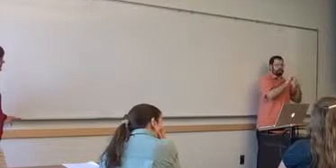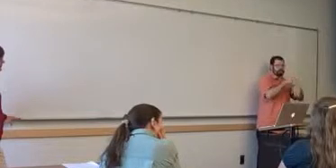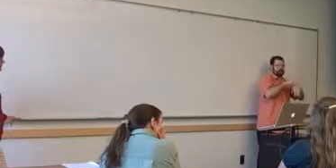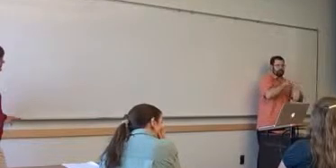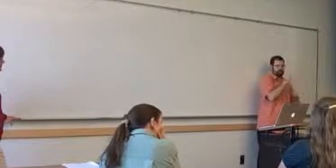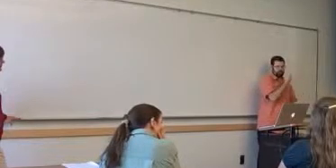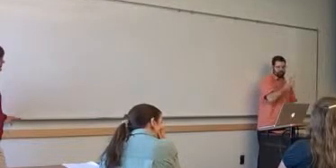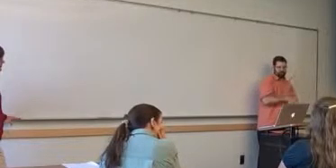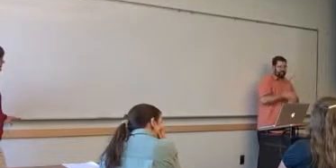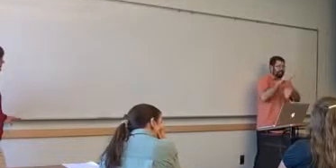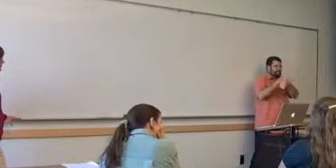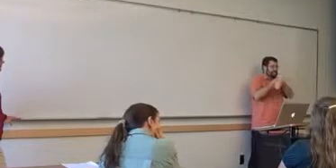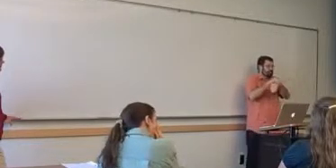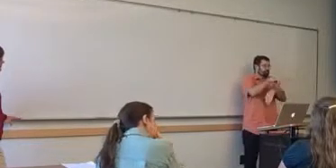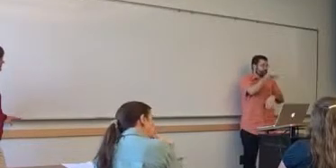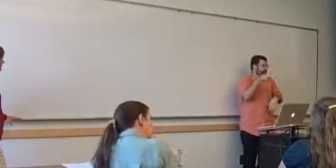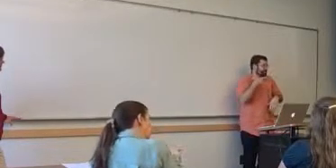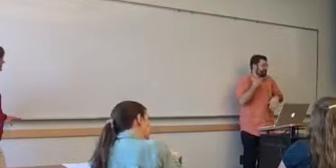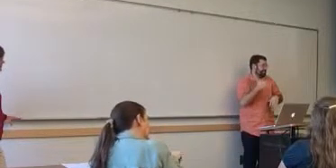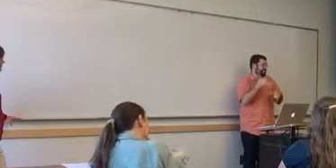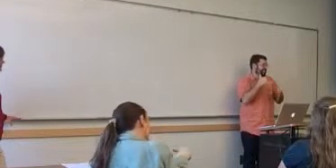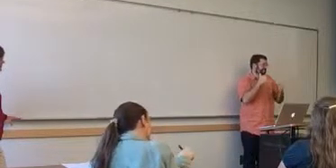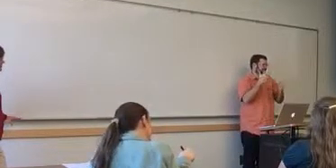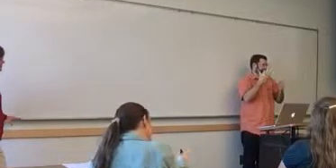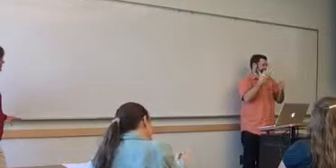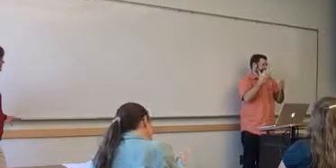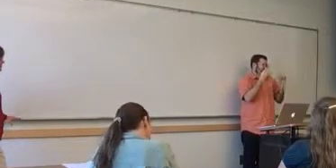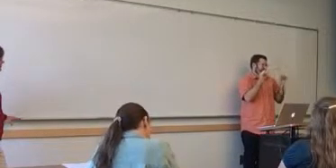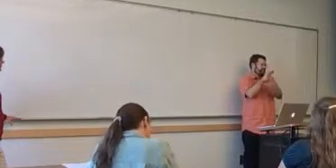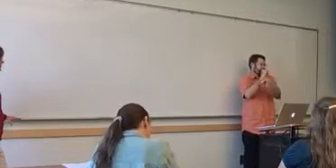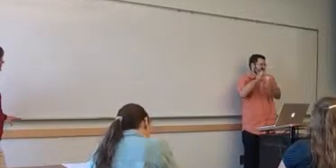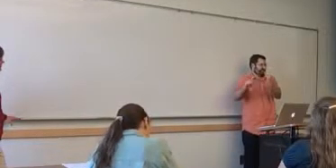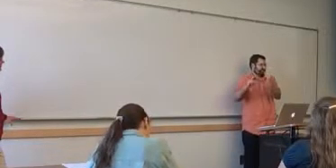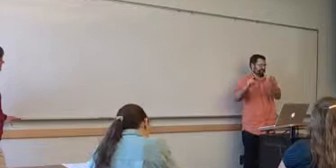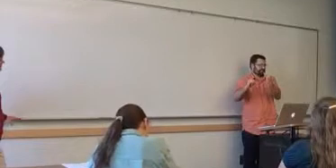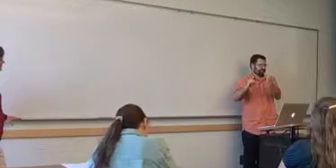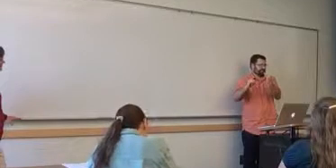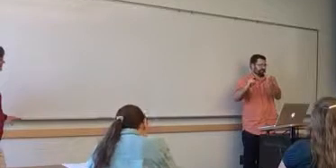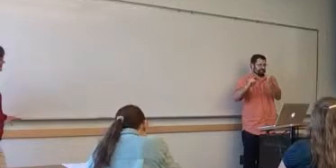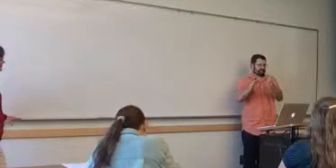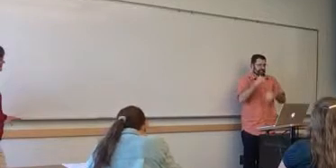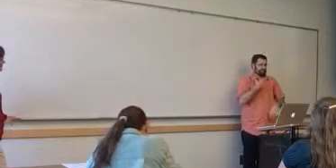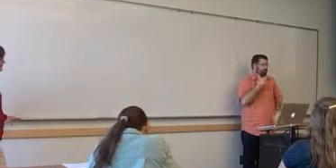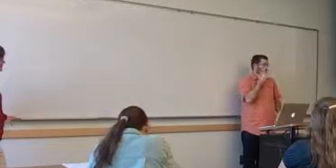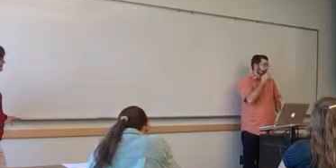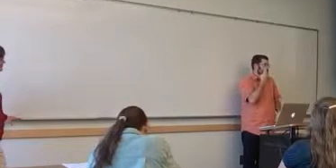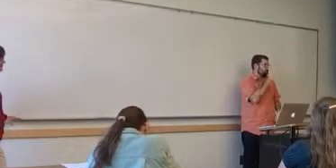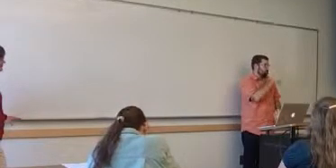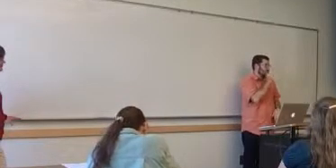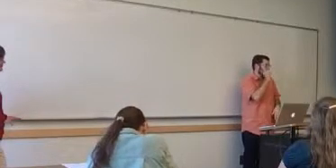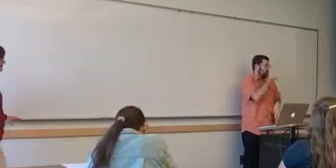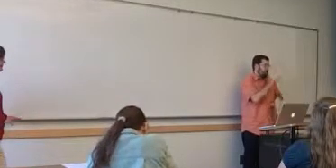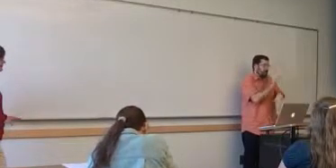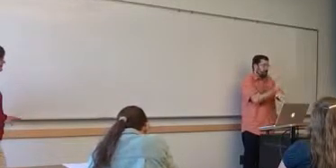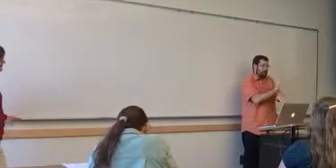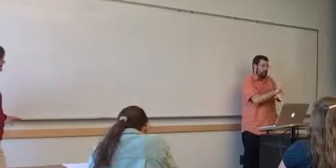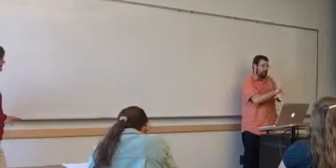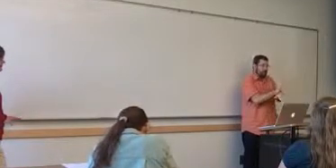some flexibility. You can move things around, but typically time first. So in English, I know that's usually last. So like, I'll see you tomorrow